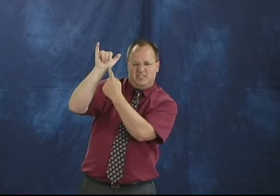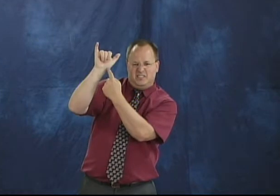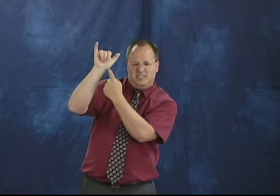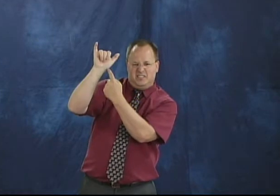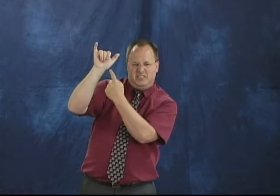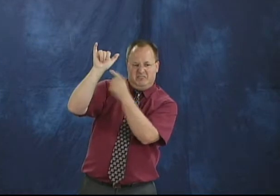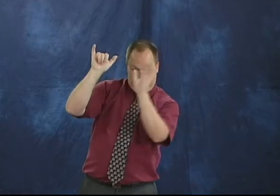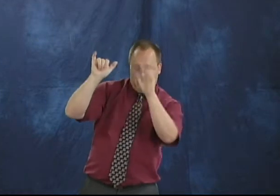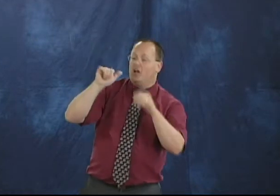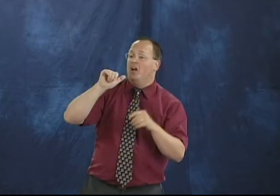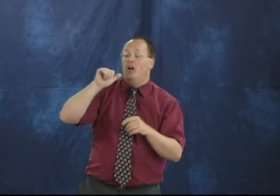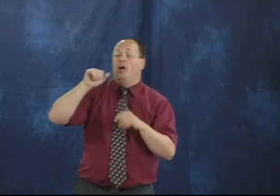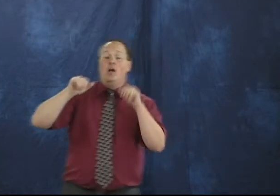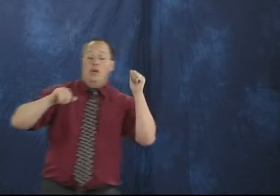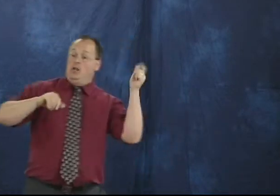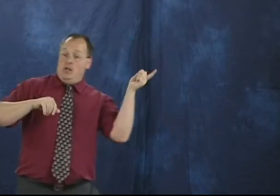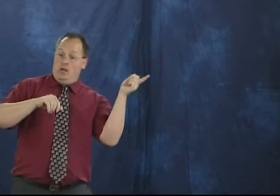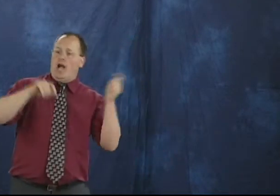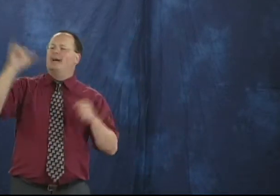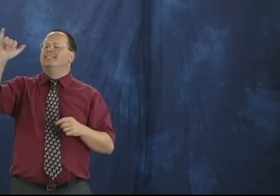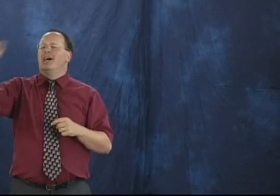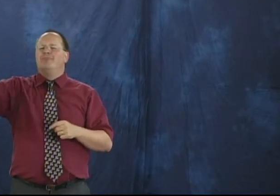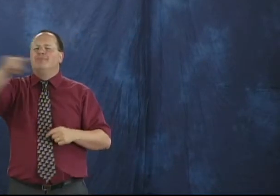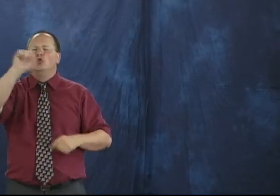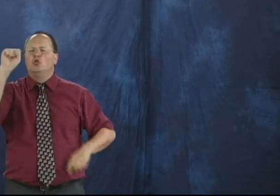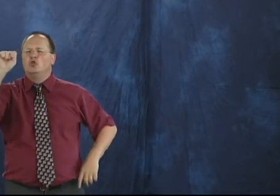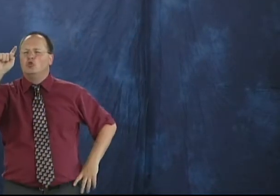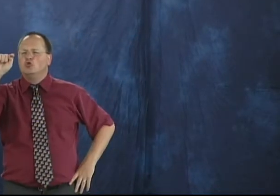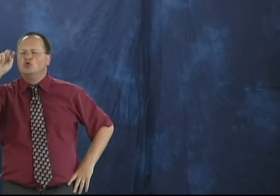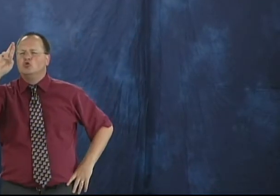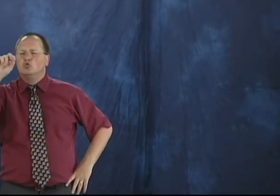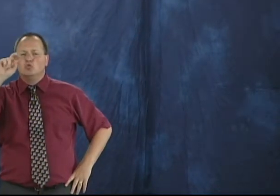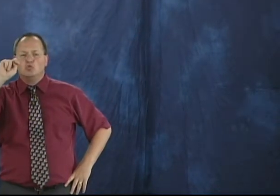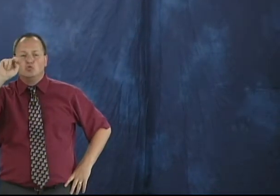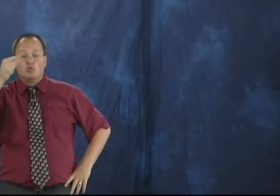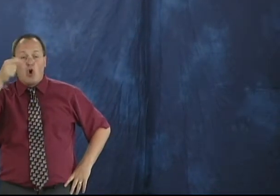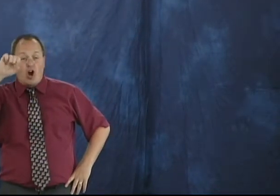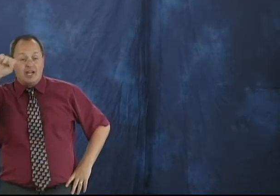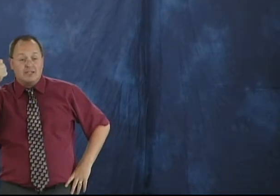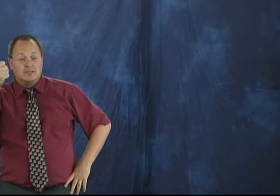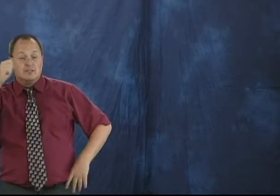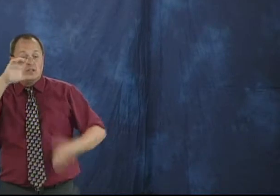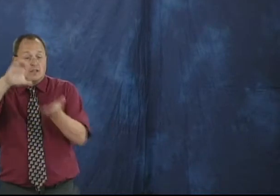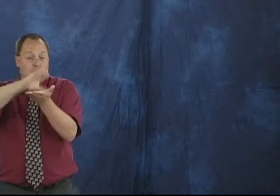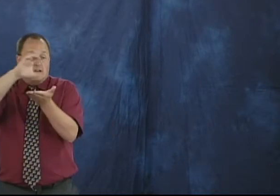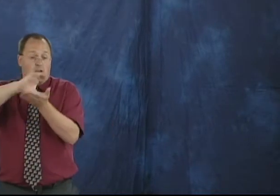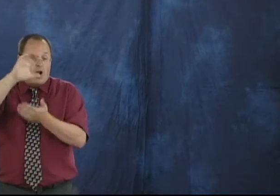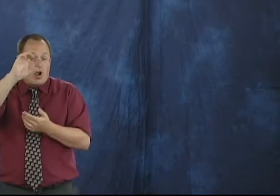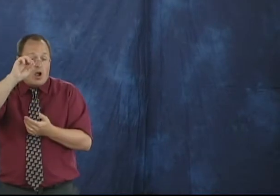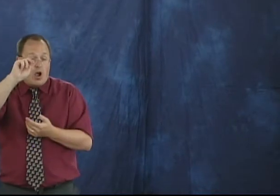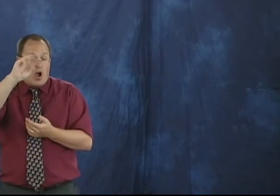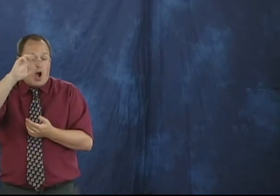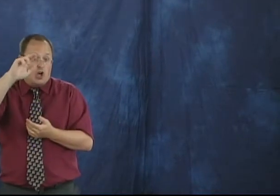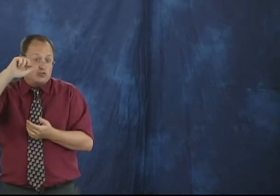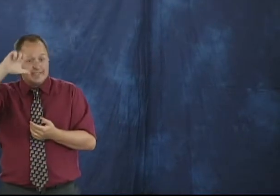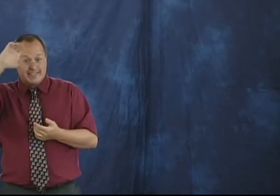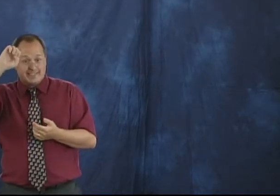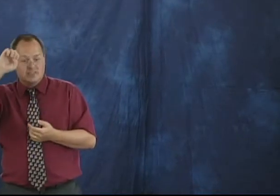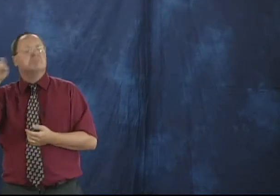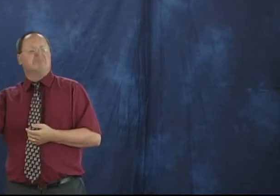You will notice that many of the English translations of Matthew 5 translate this word as happy.